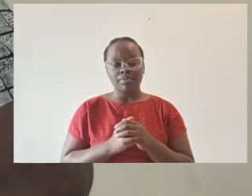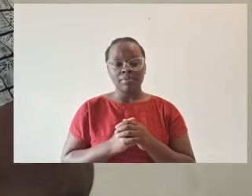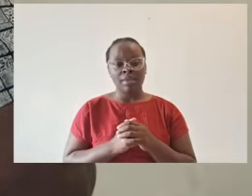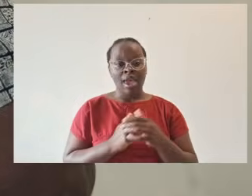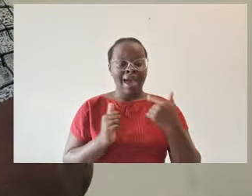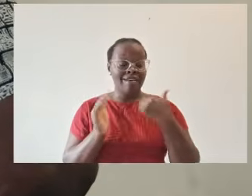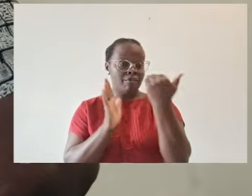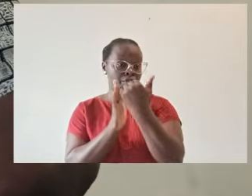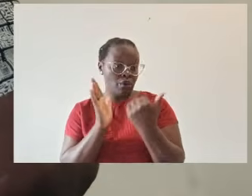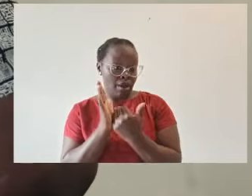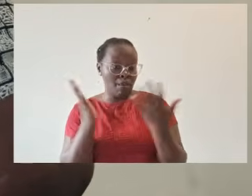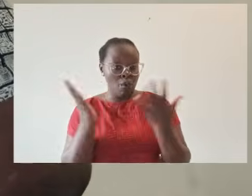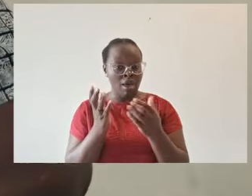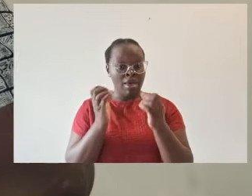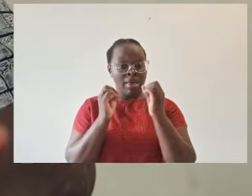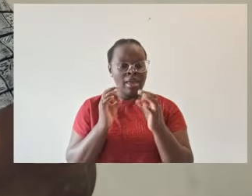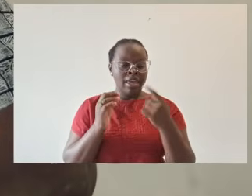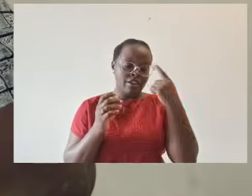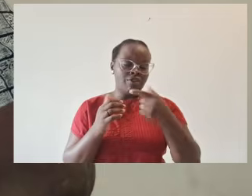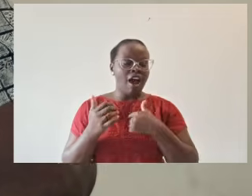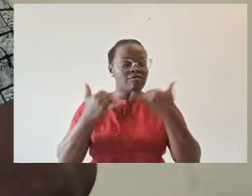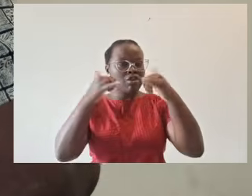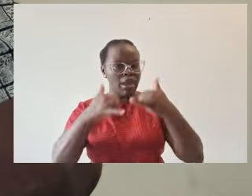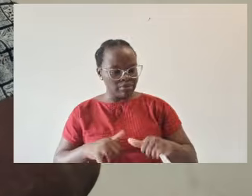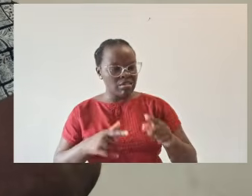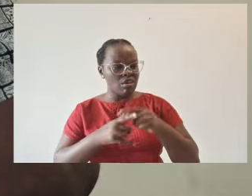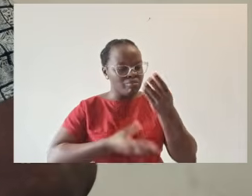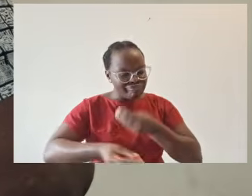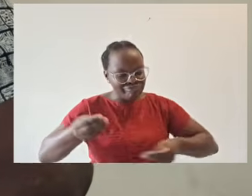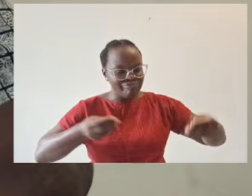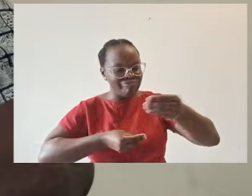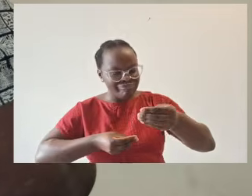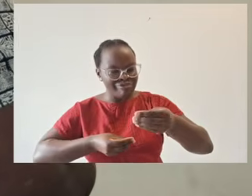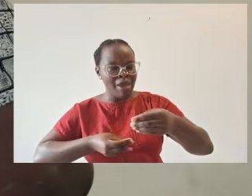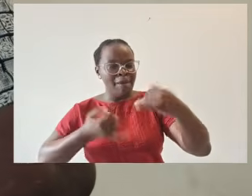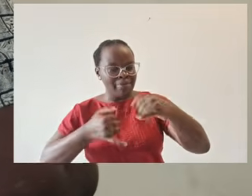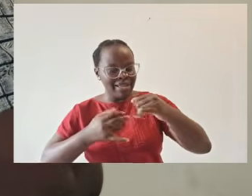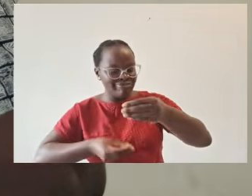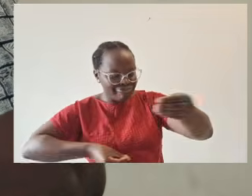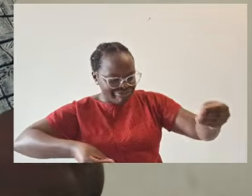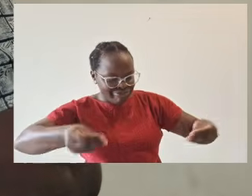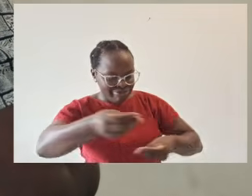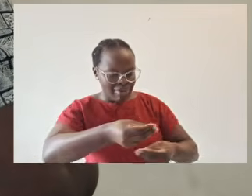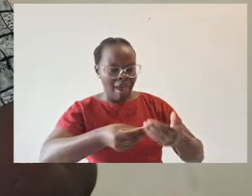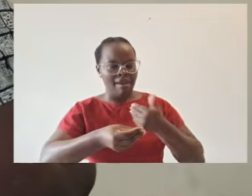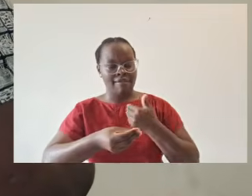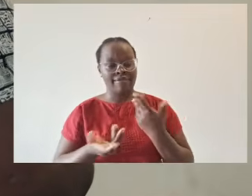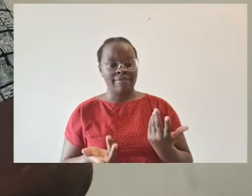have some programs whereby, like in games, we exchange those programs. They come to our school, we also go to them. And during